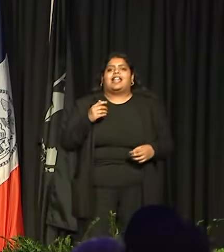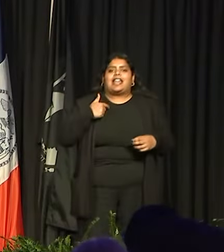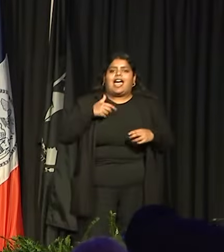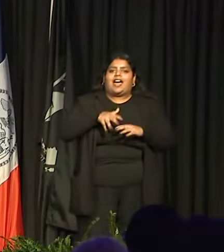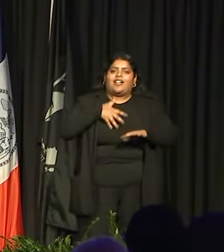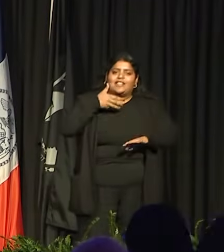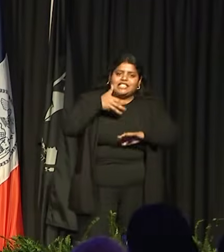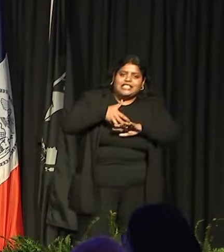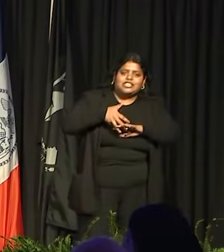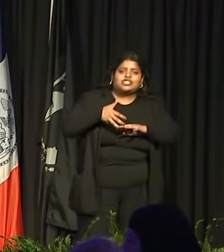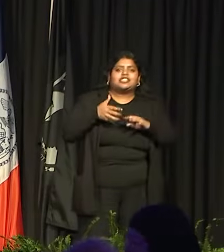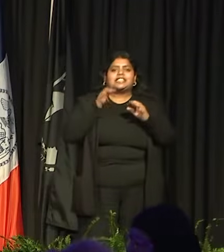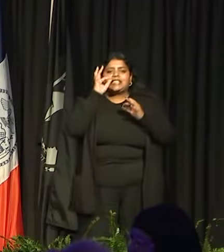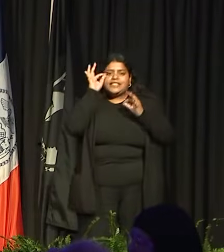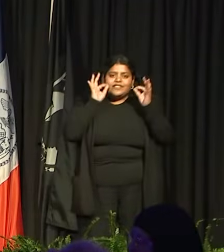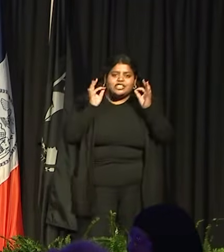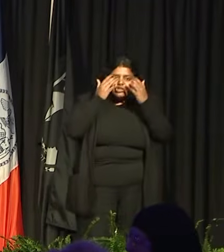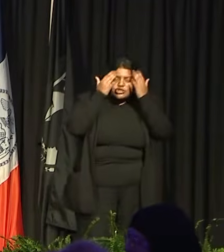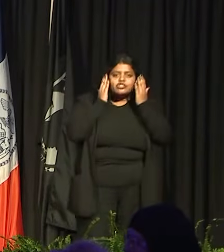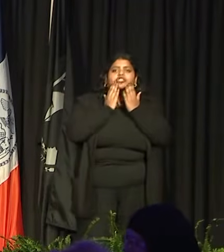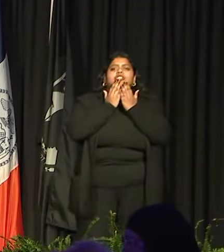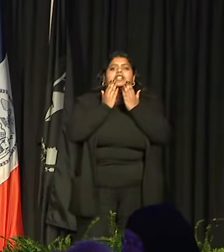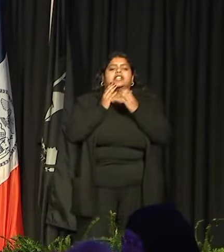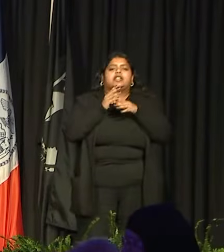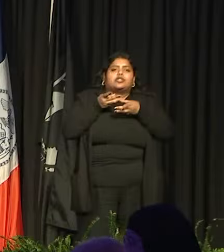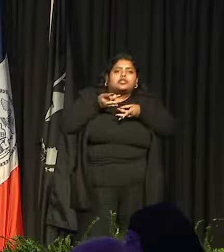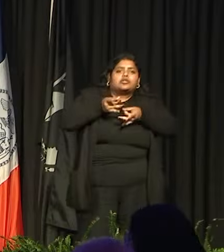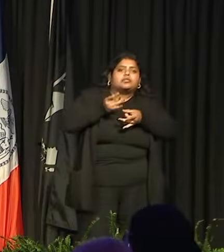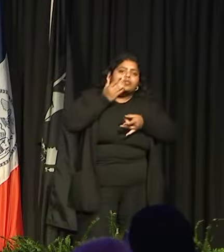indigenous features such as smooth skin,